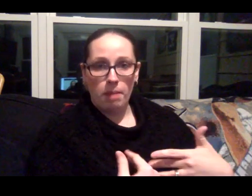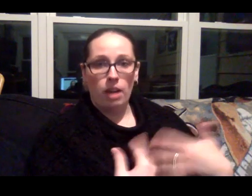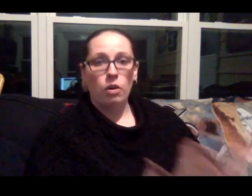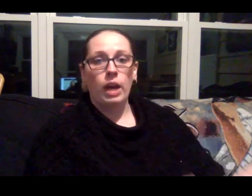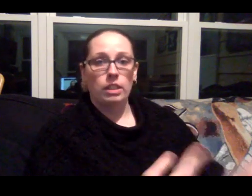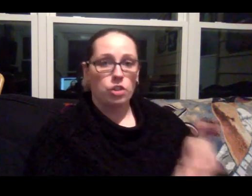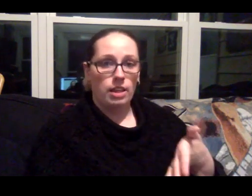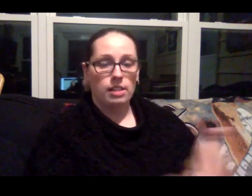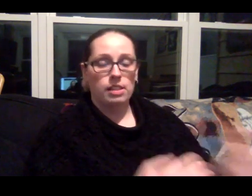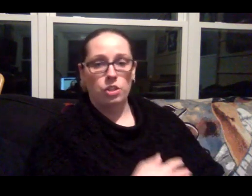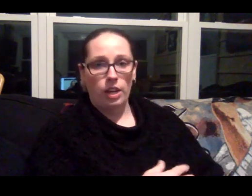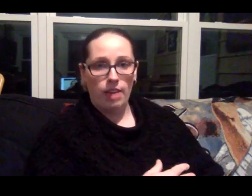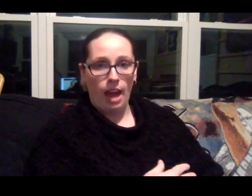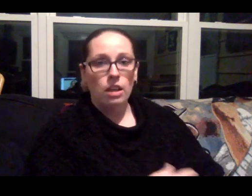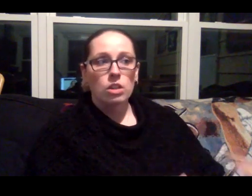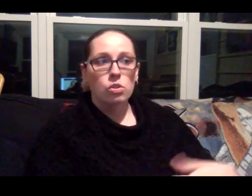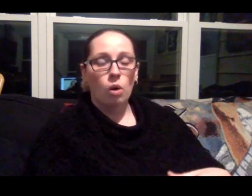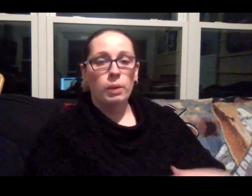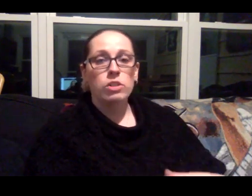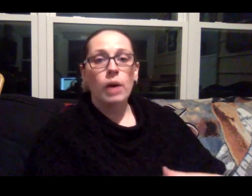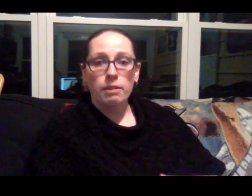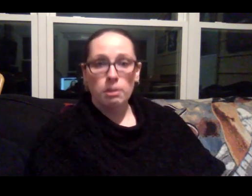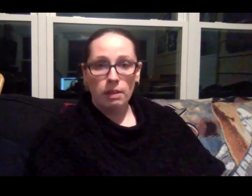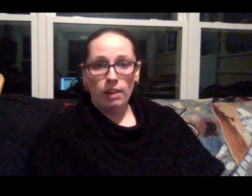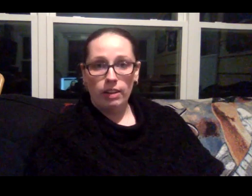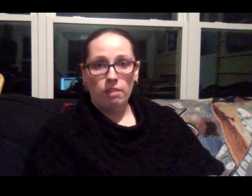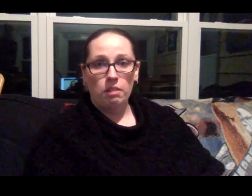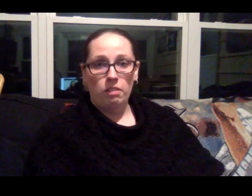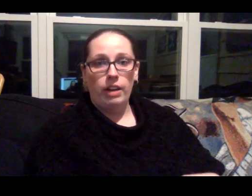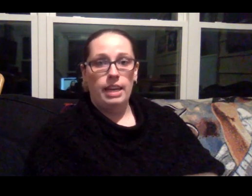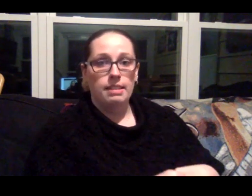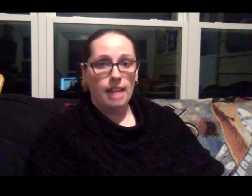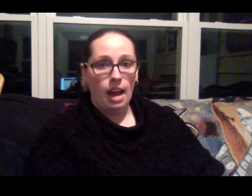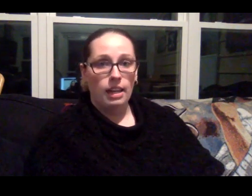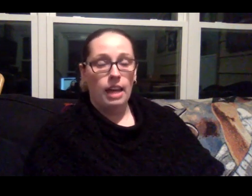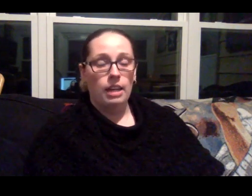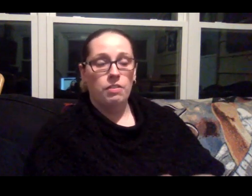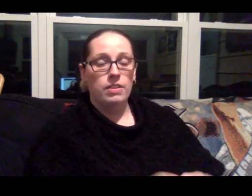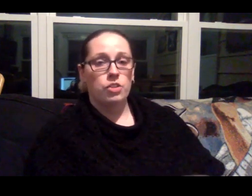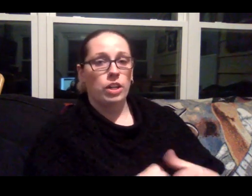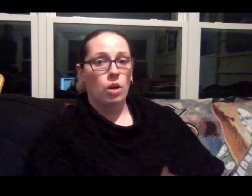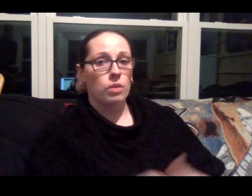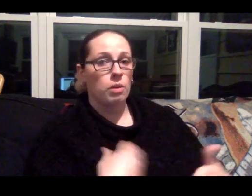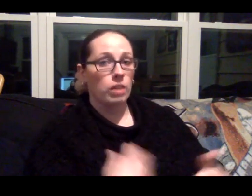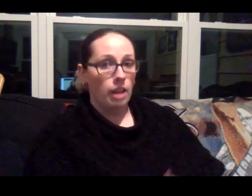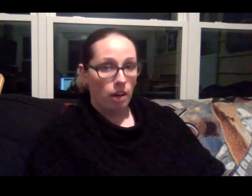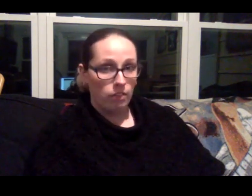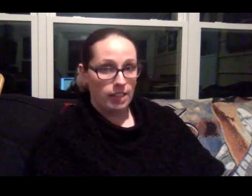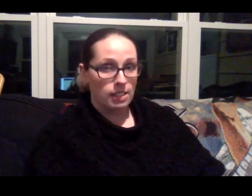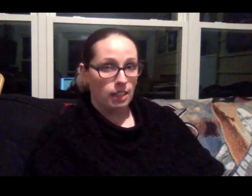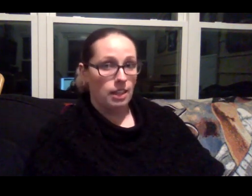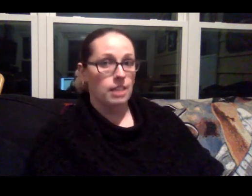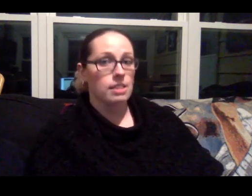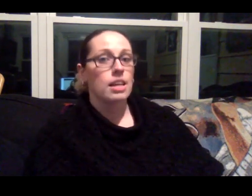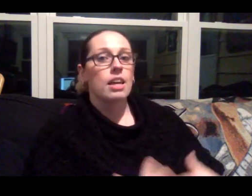with feedback of, okay, let's try this. Let's try that. So we do have to be very involved and very hands-on. And if the district knows that we really are